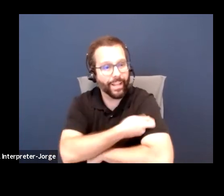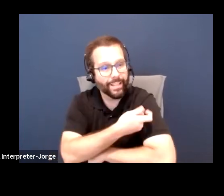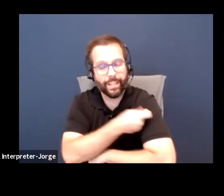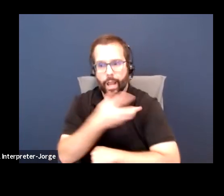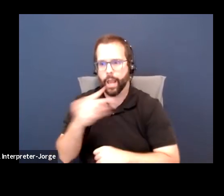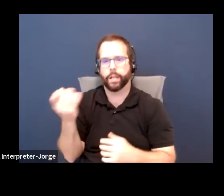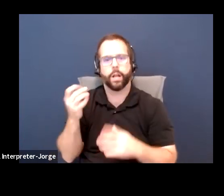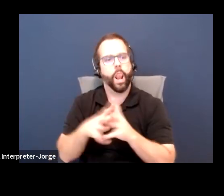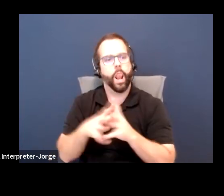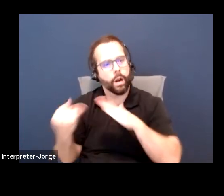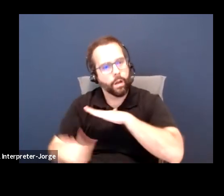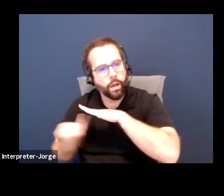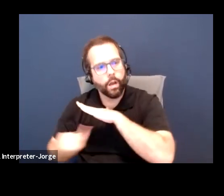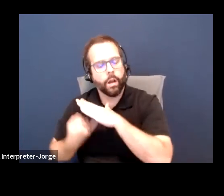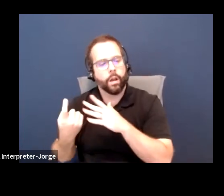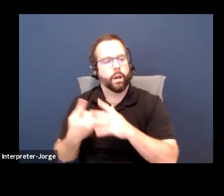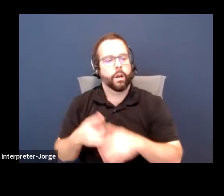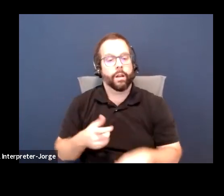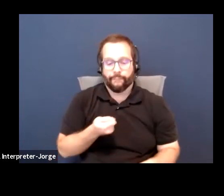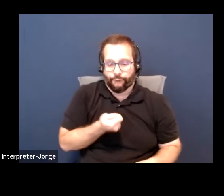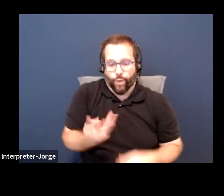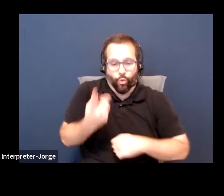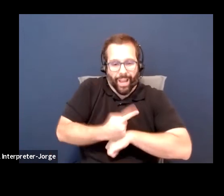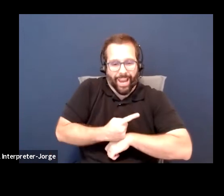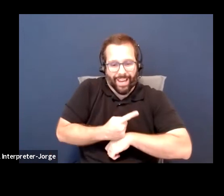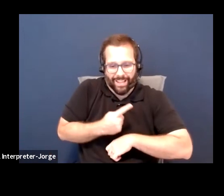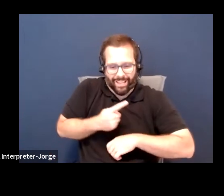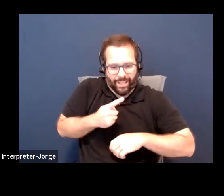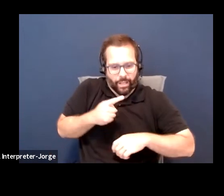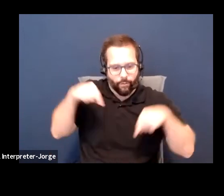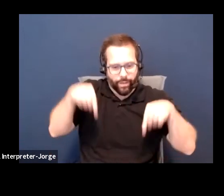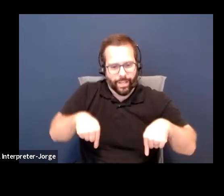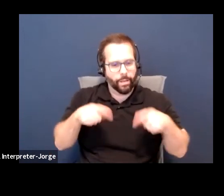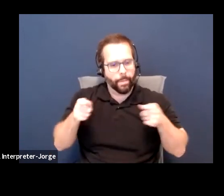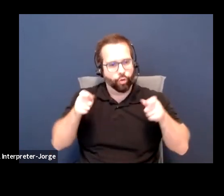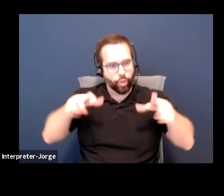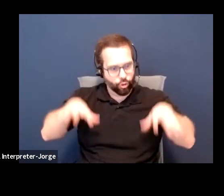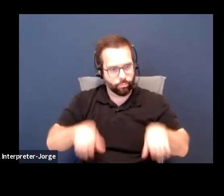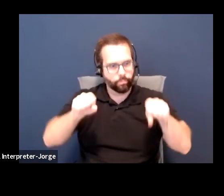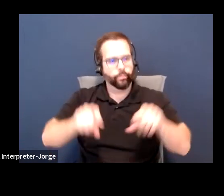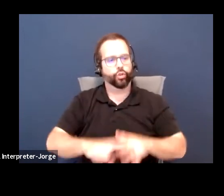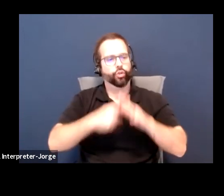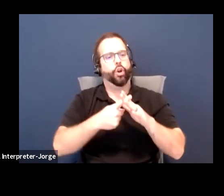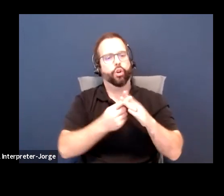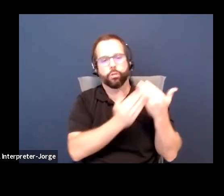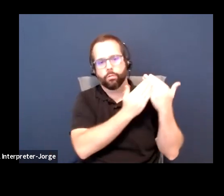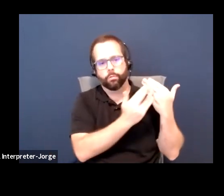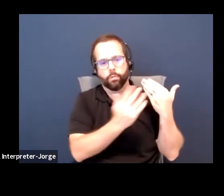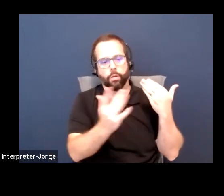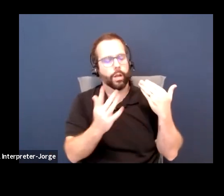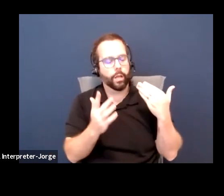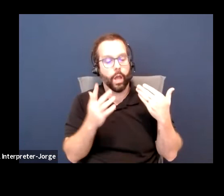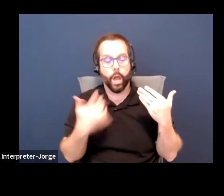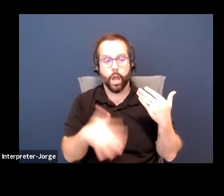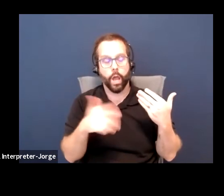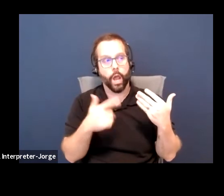within the first few days of this administration, it was really, I would say, just so important